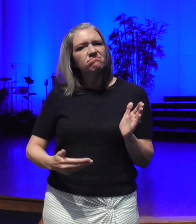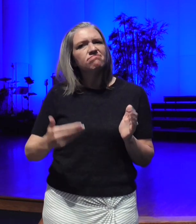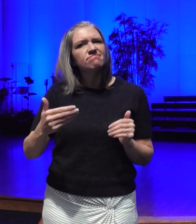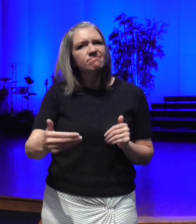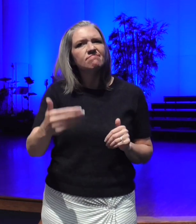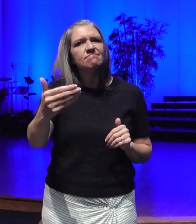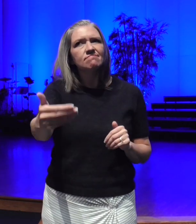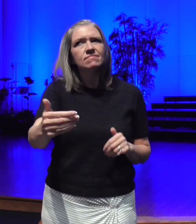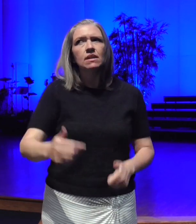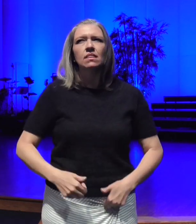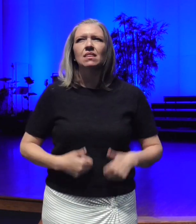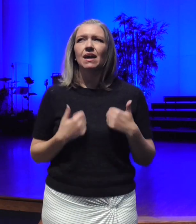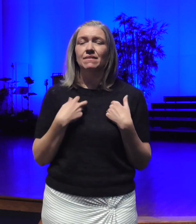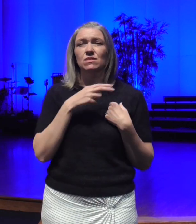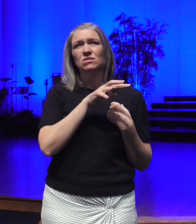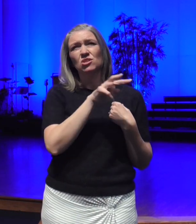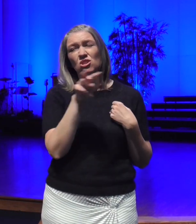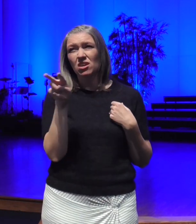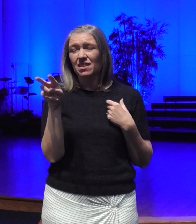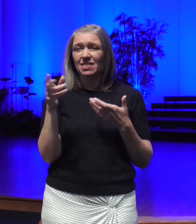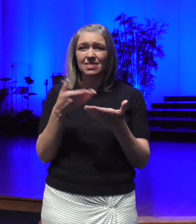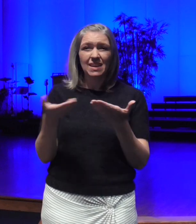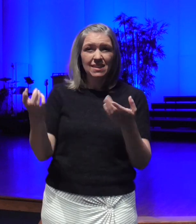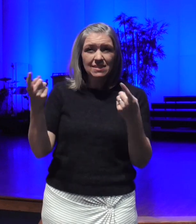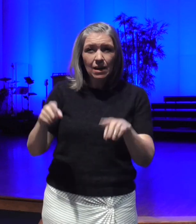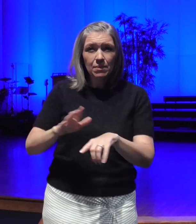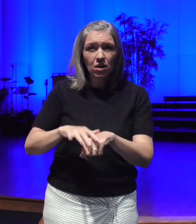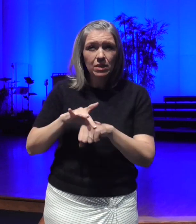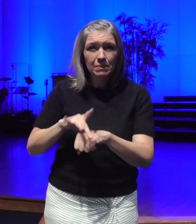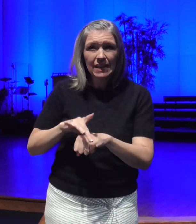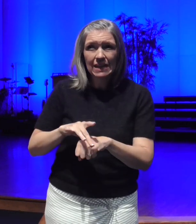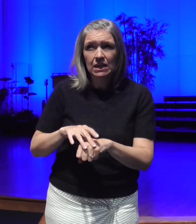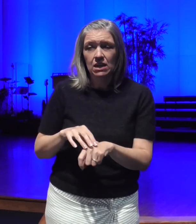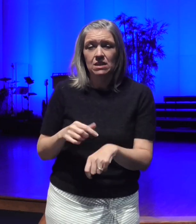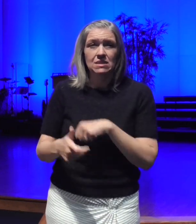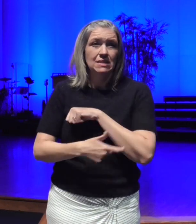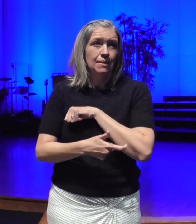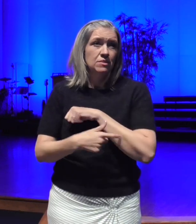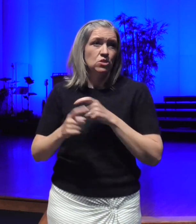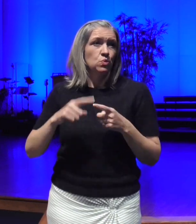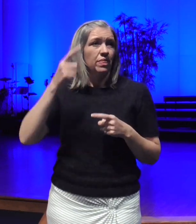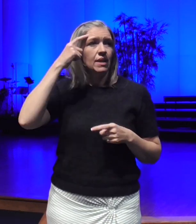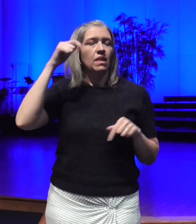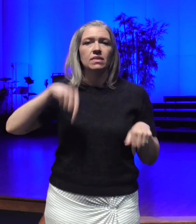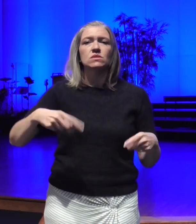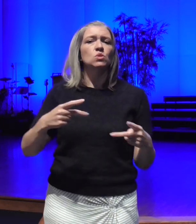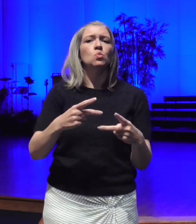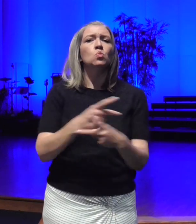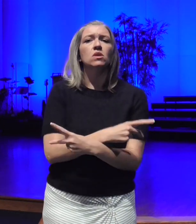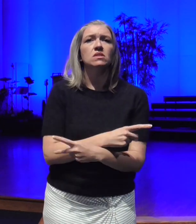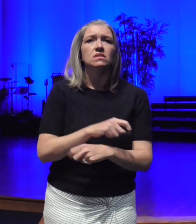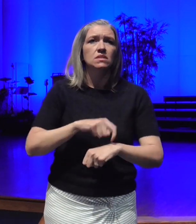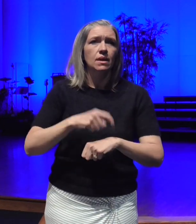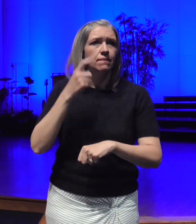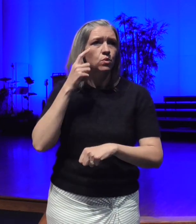look around at things that are happening on our planet and we're tempted to think, this is the worst time to be a human